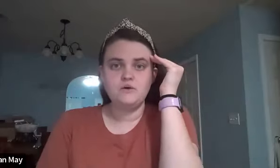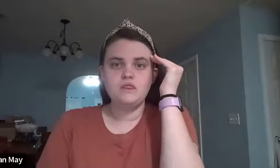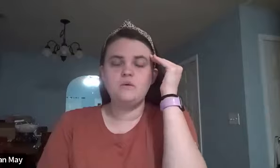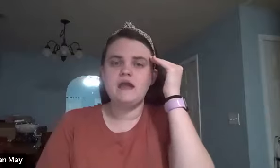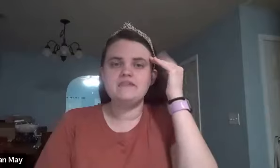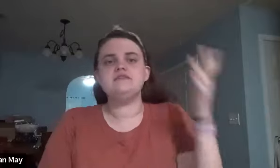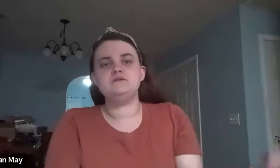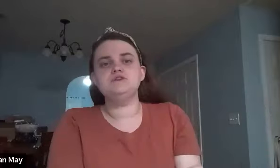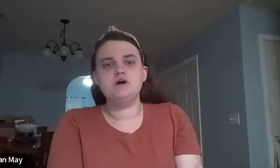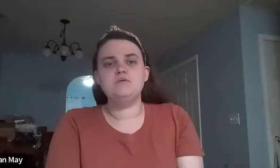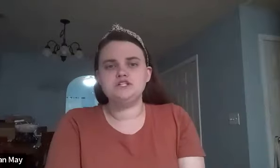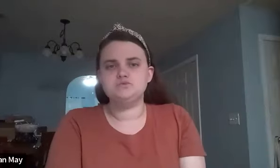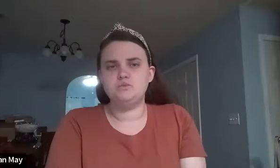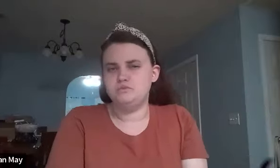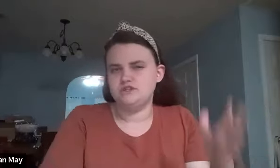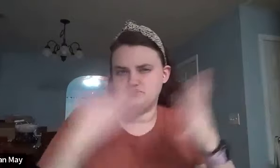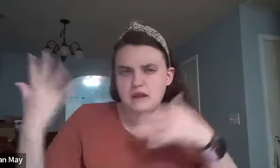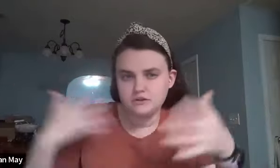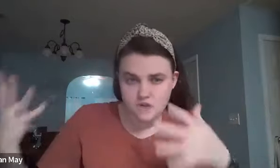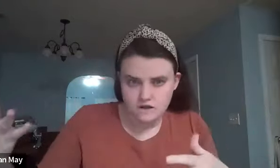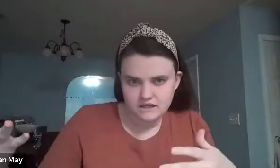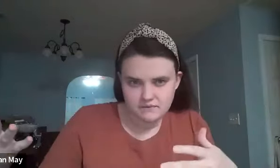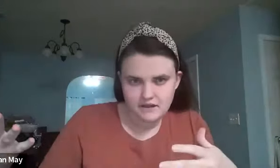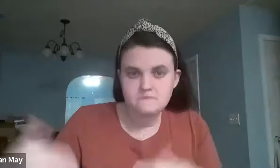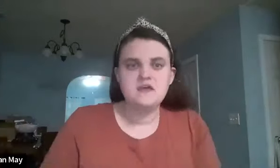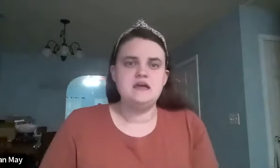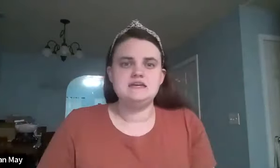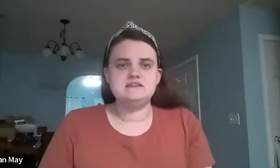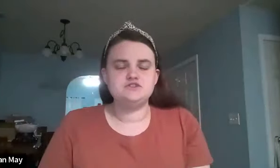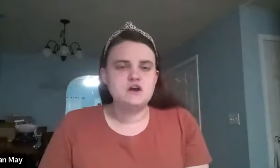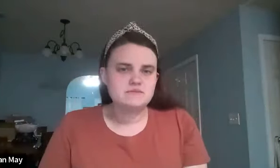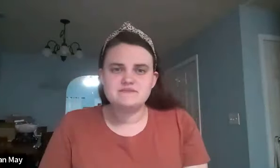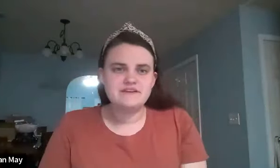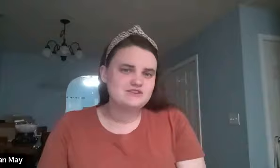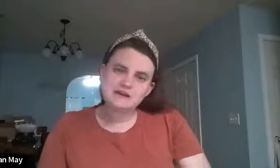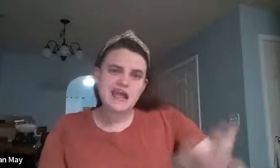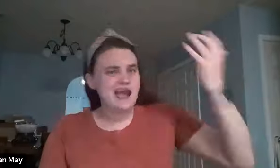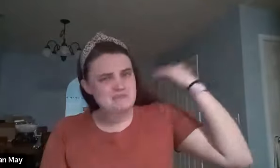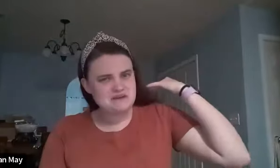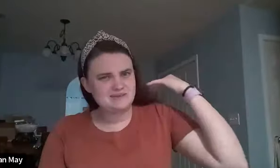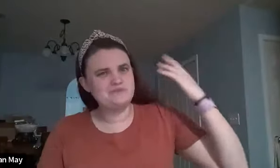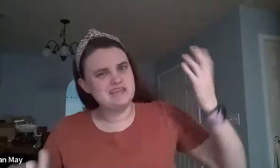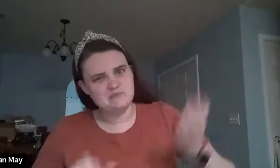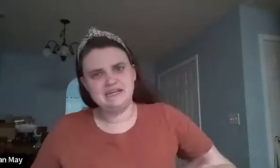So the way that they'll know which route you're talking about is if you're talking about something that's already happened or if it's happening